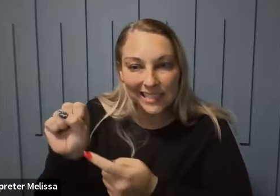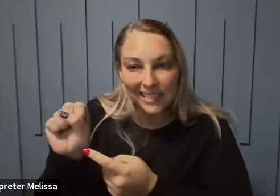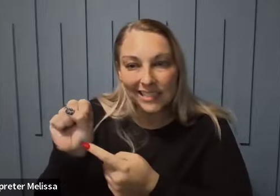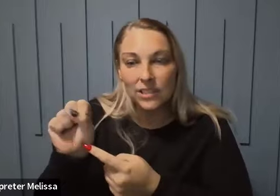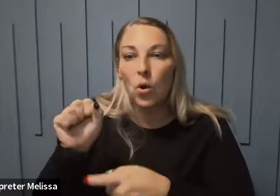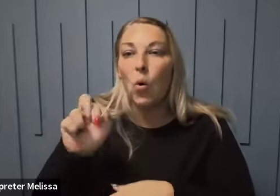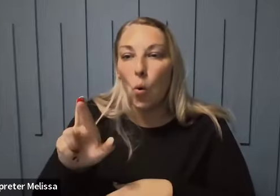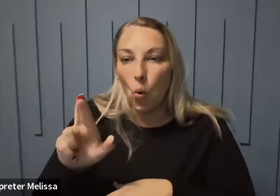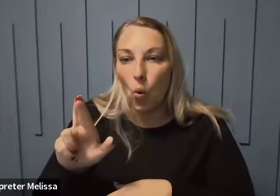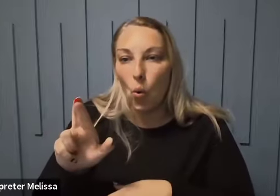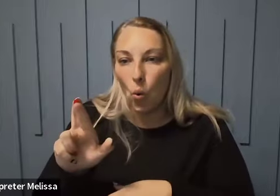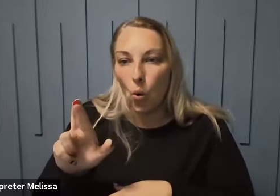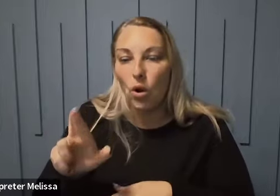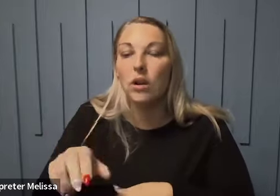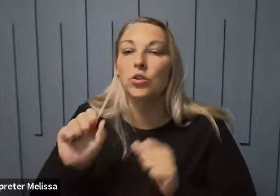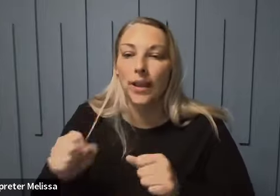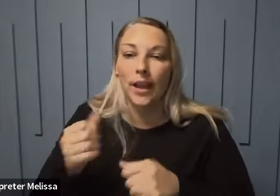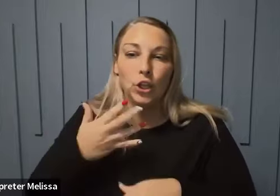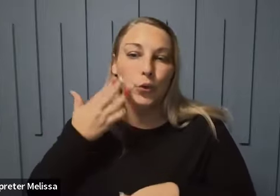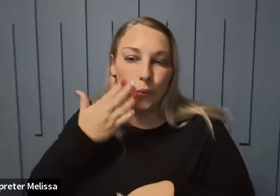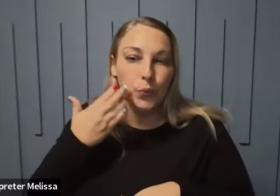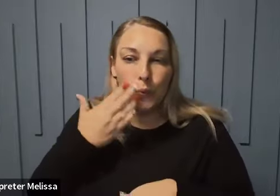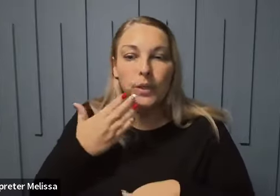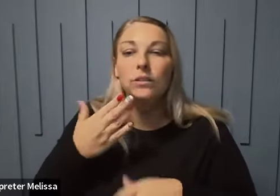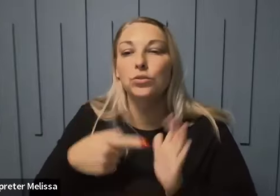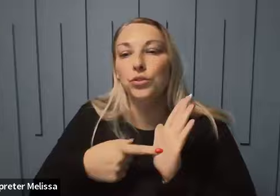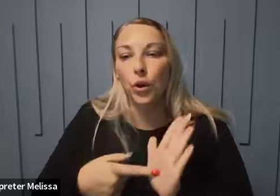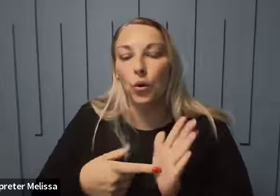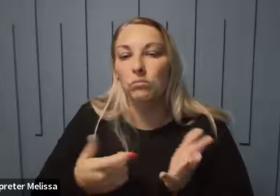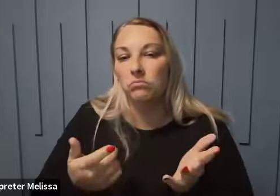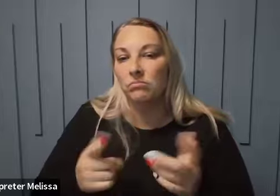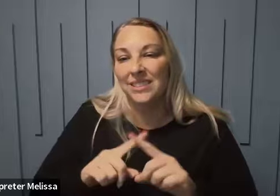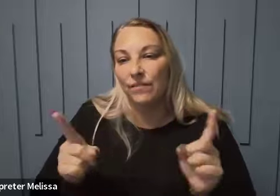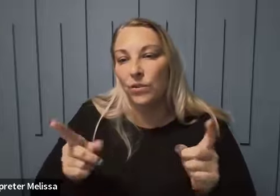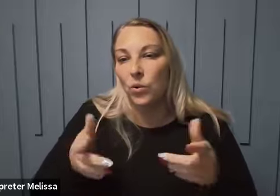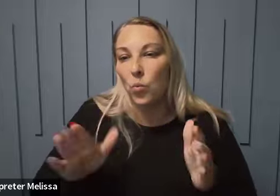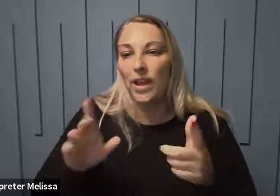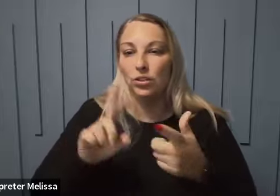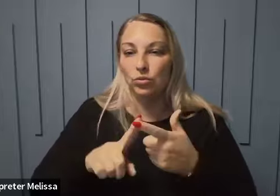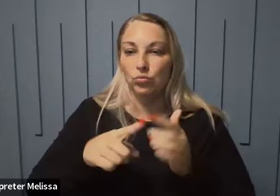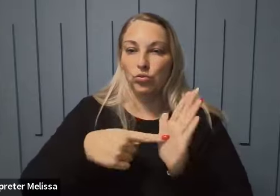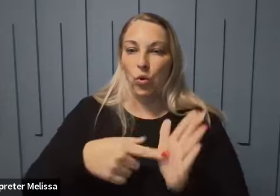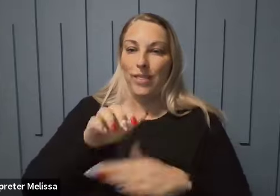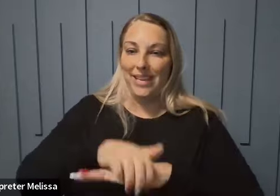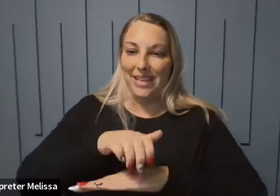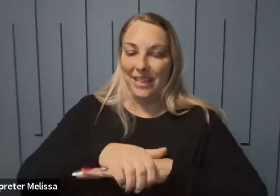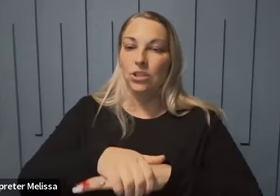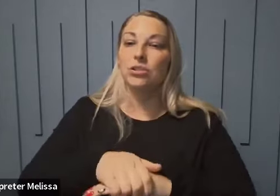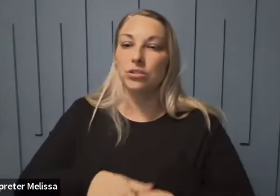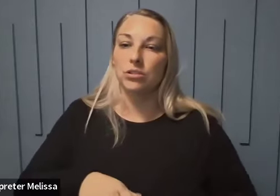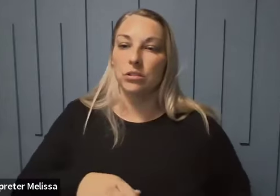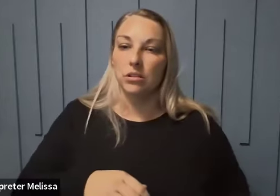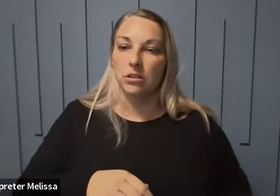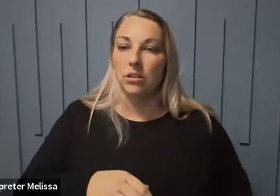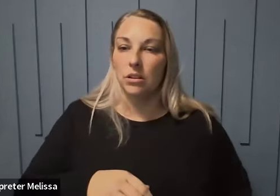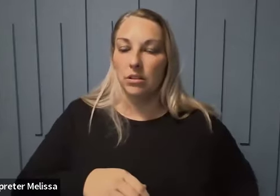it 5 cups. So there are different ways that we can show the English, but cued speech really lends itself to ensuring that